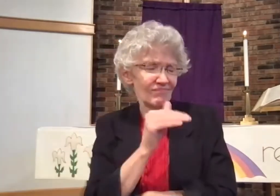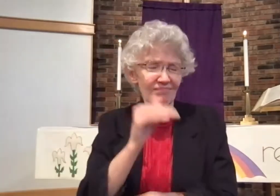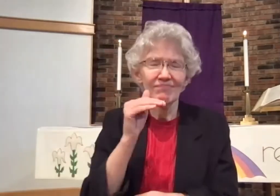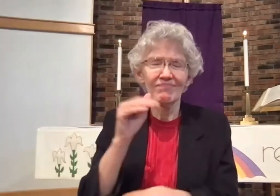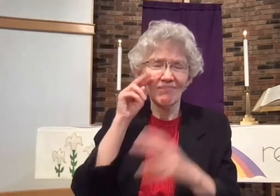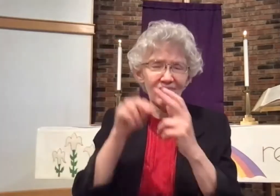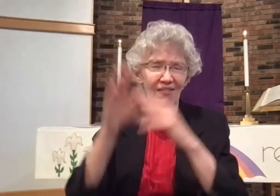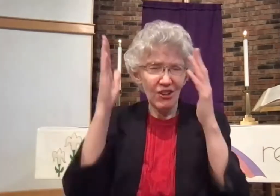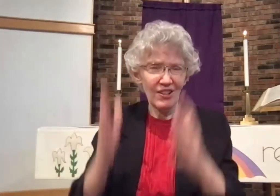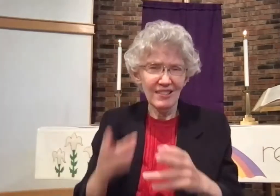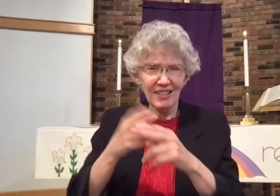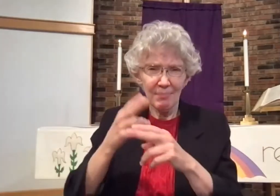People were from all over.